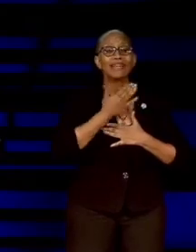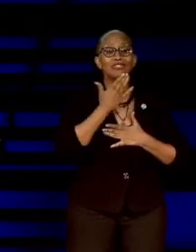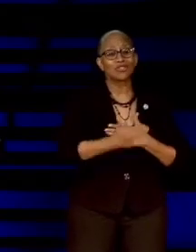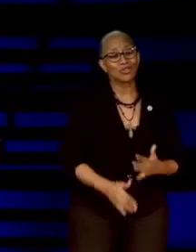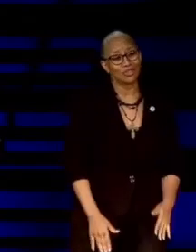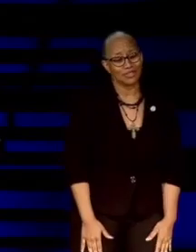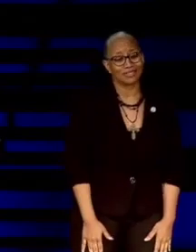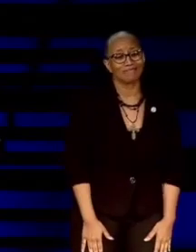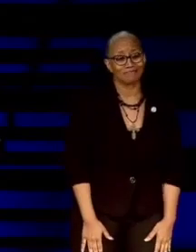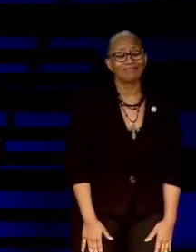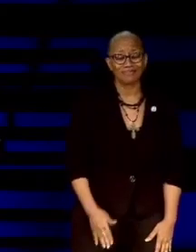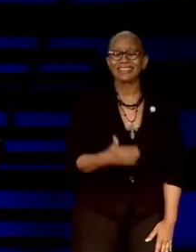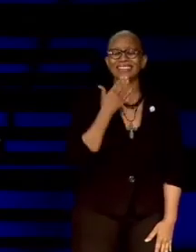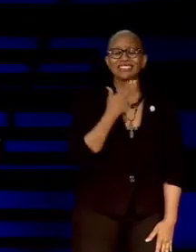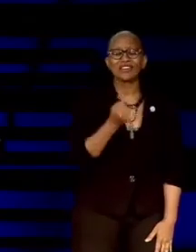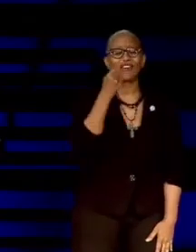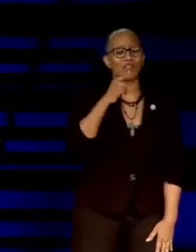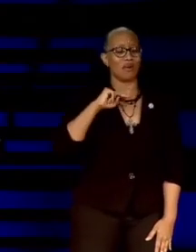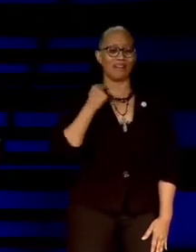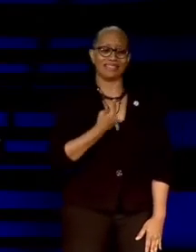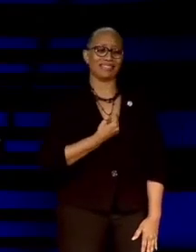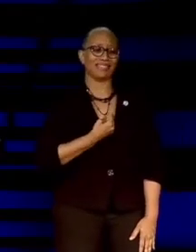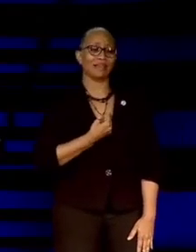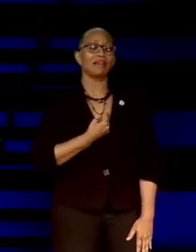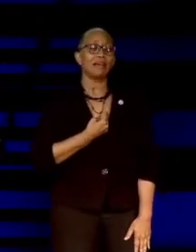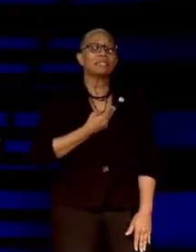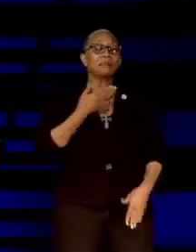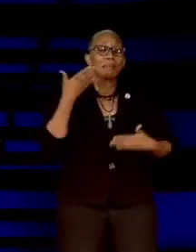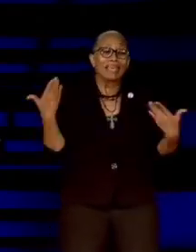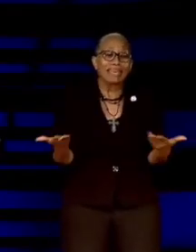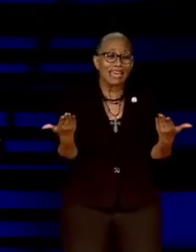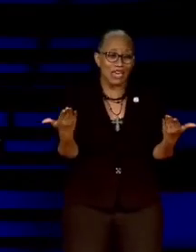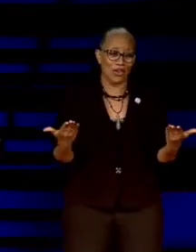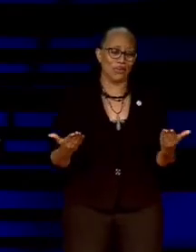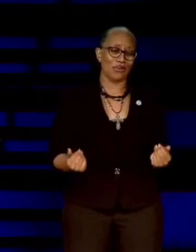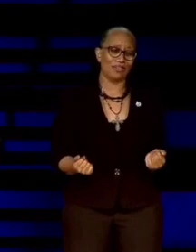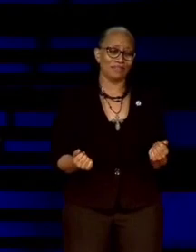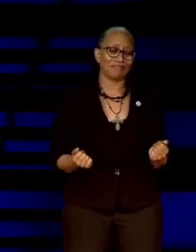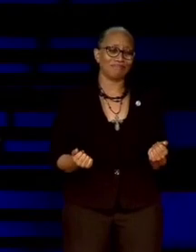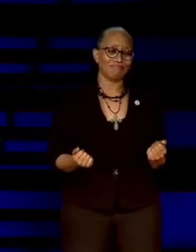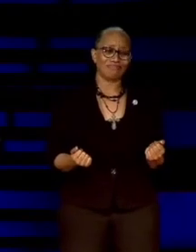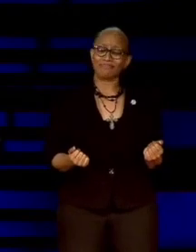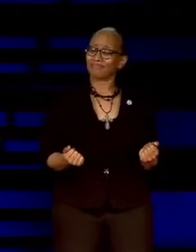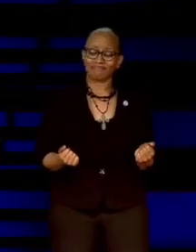good for us to be here.